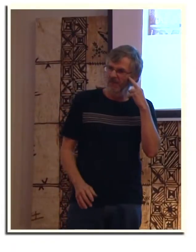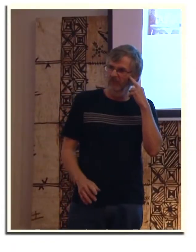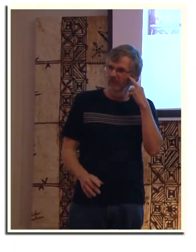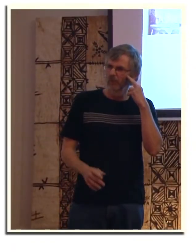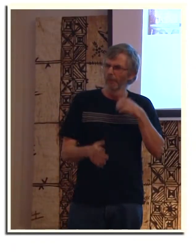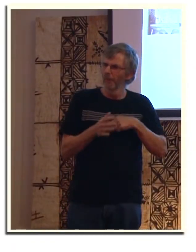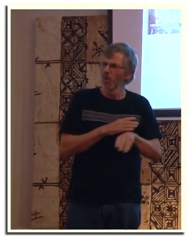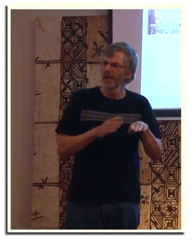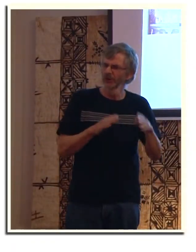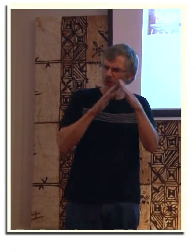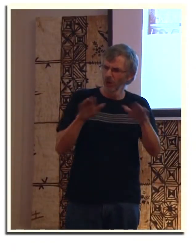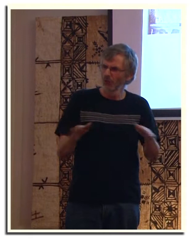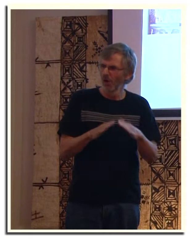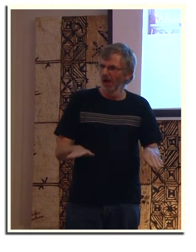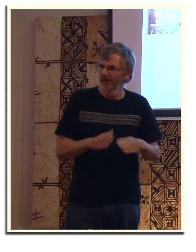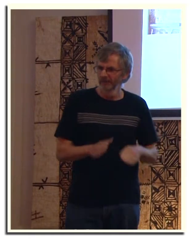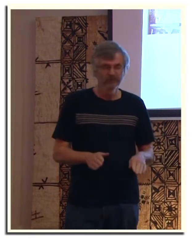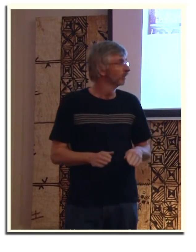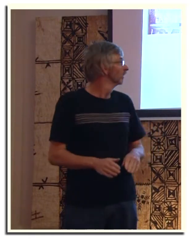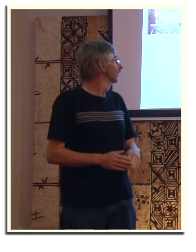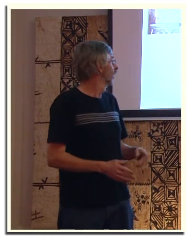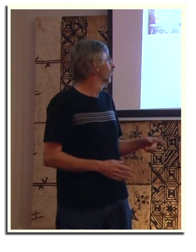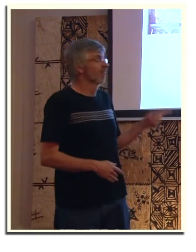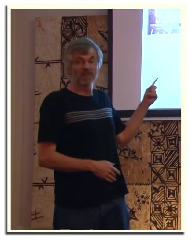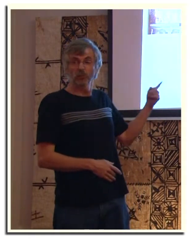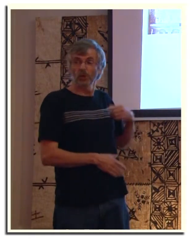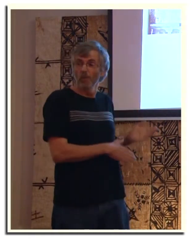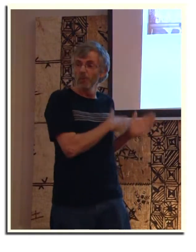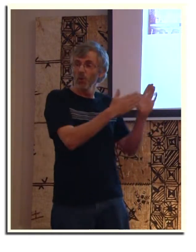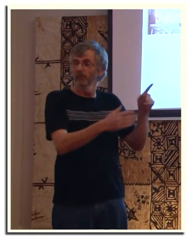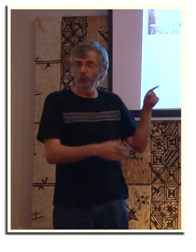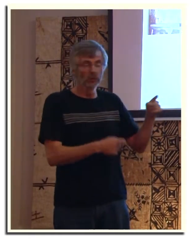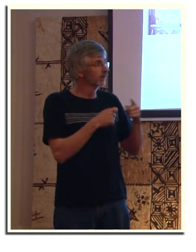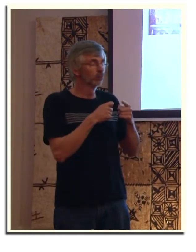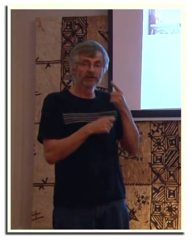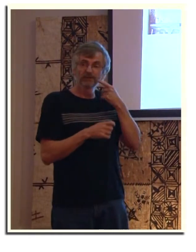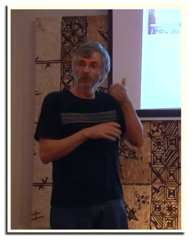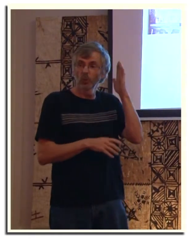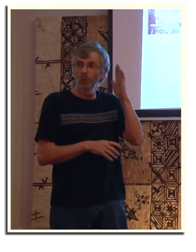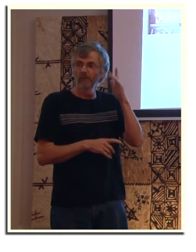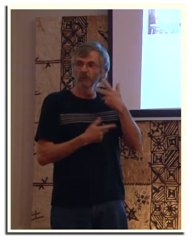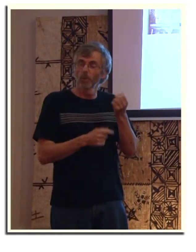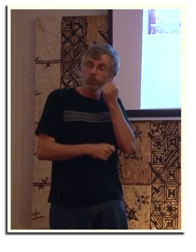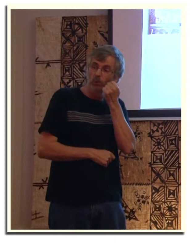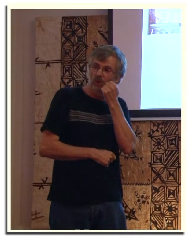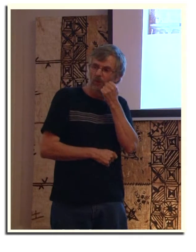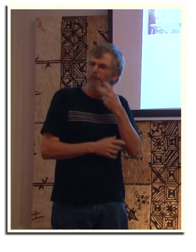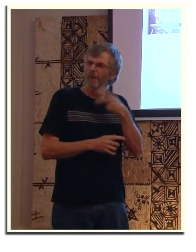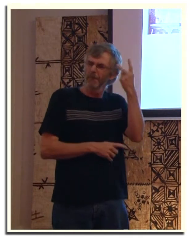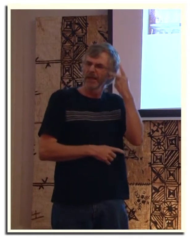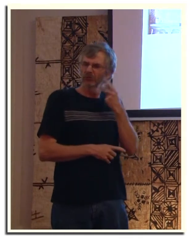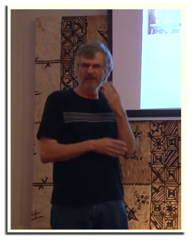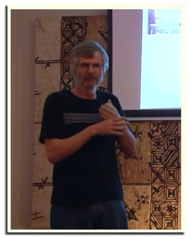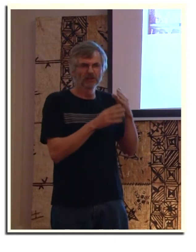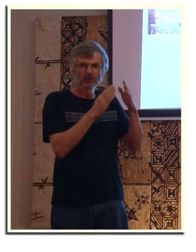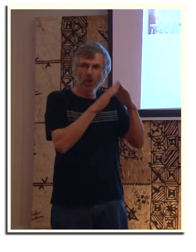I was born profoundly deaf. I was born and lived in Tokoroa. And then I moved to Kelston Deaf